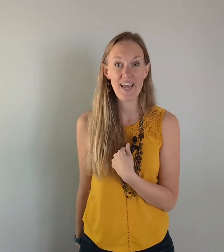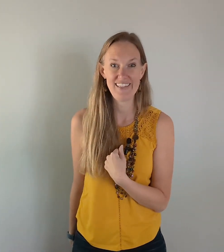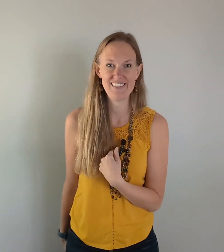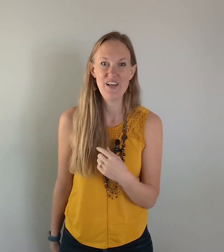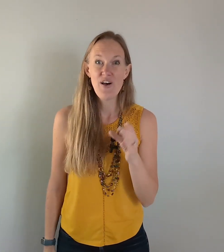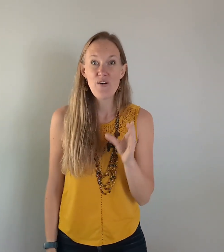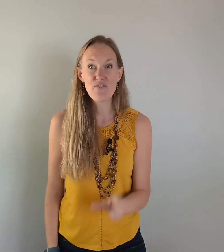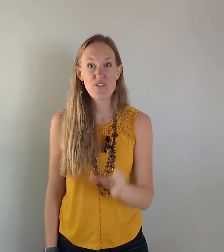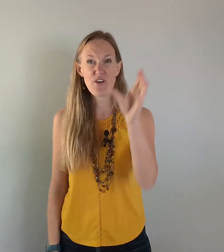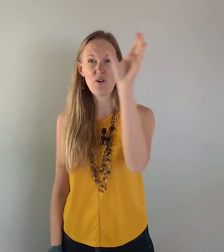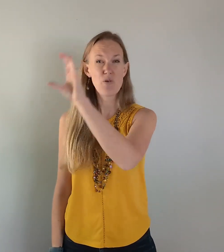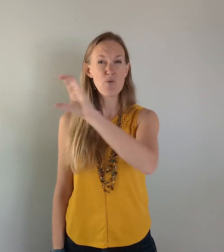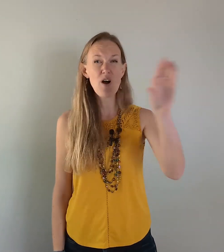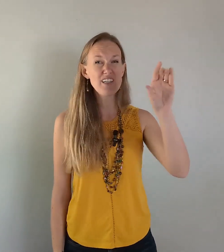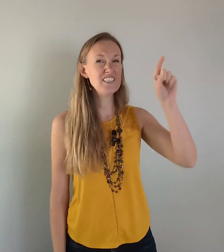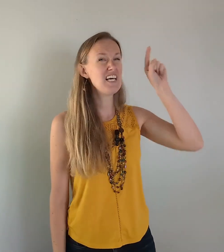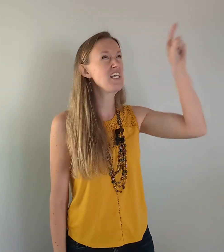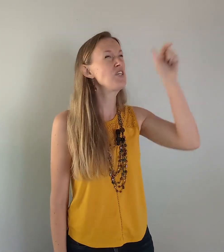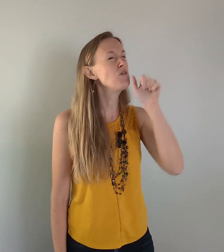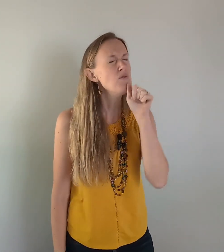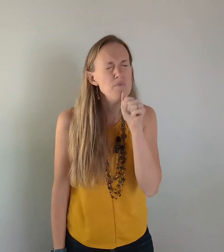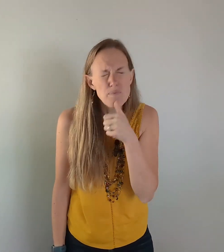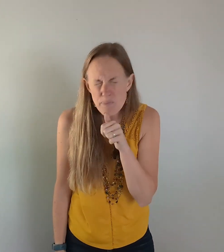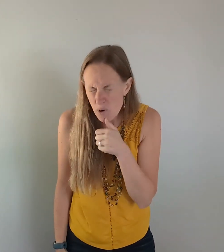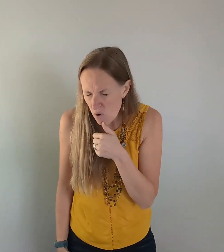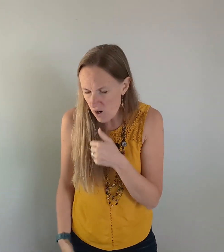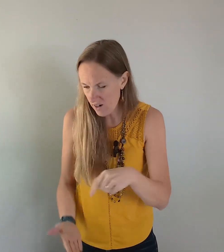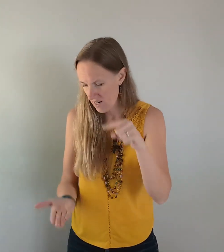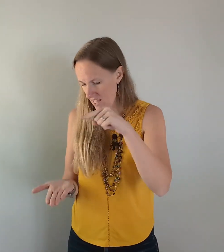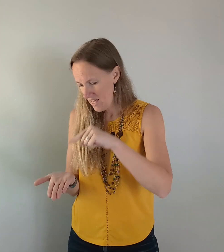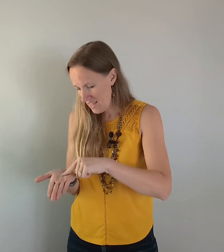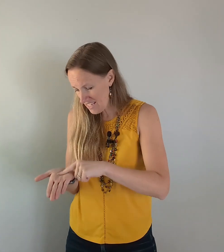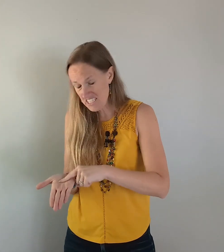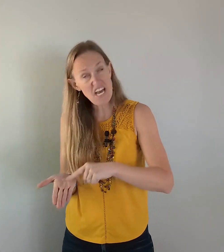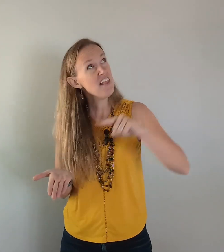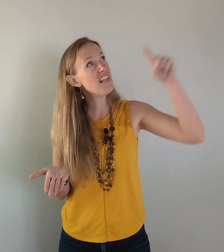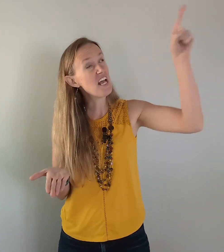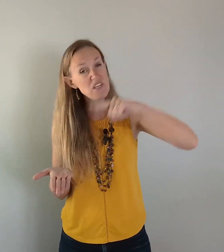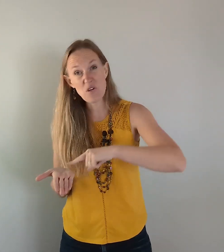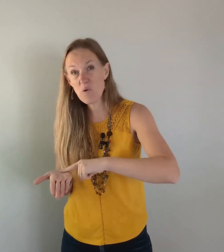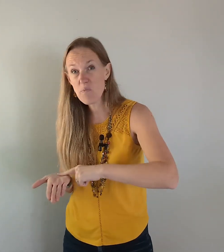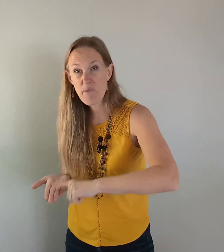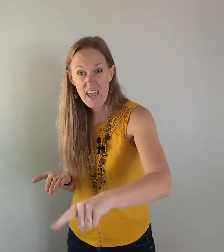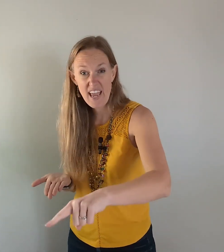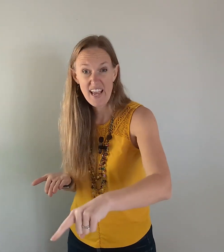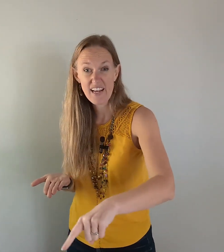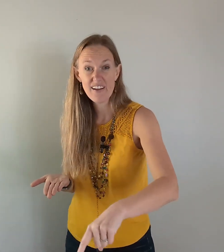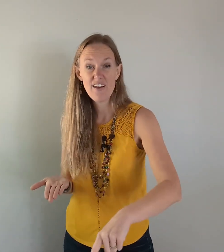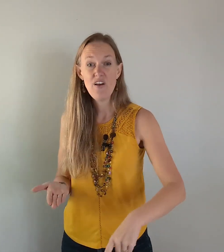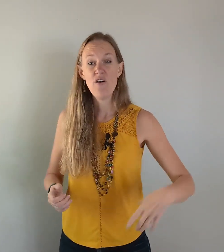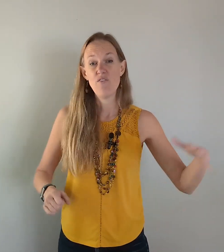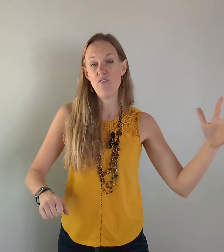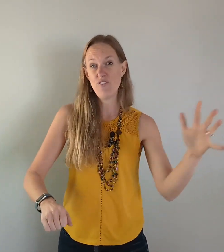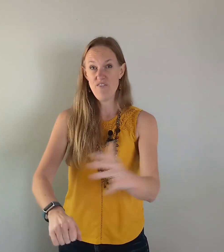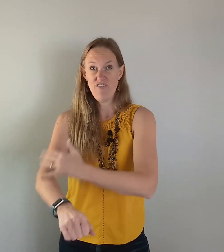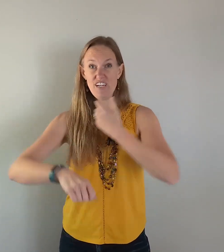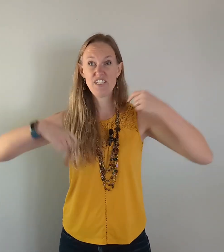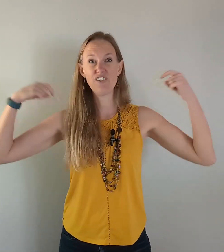twice. For the cross that you bore and the debt that you paid, for the